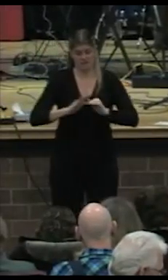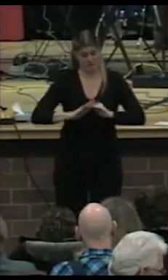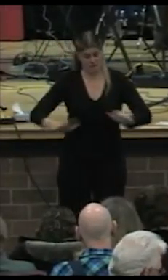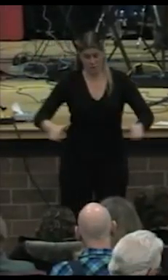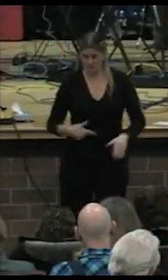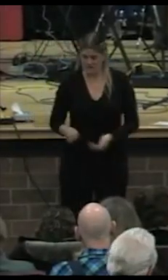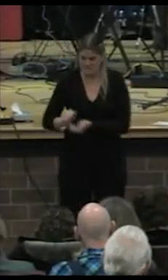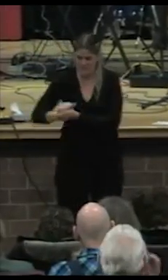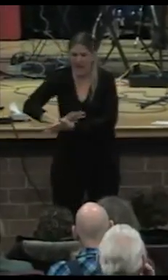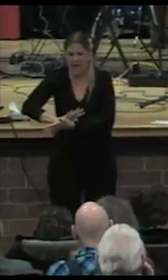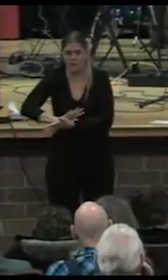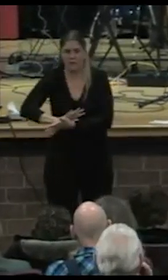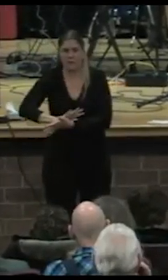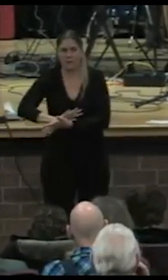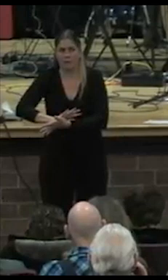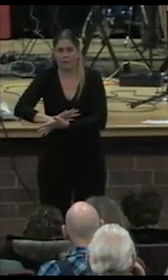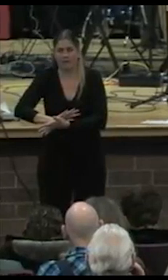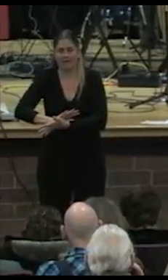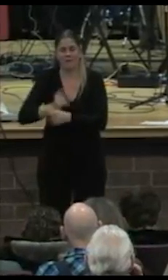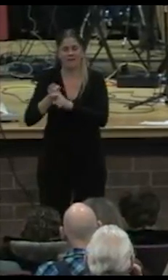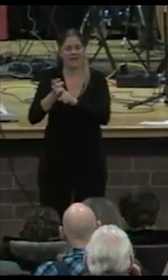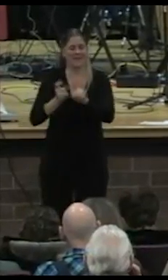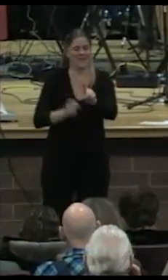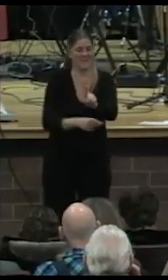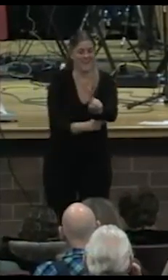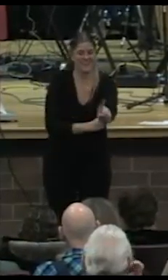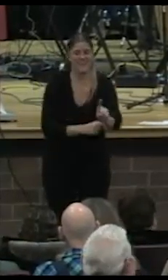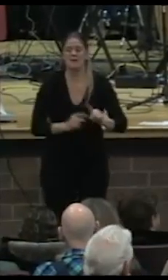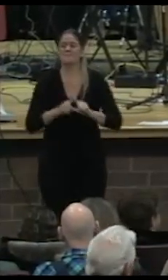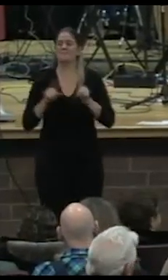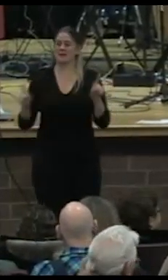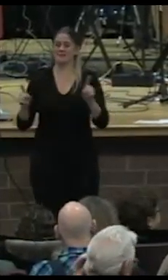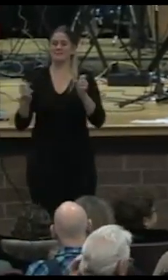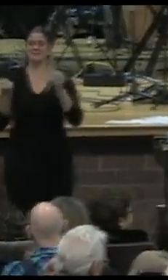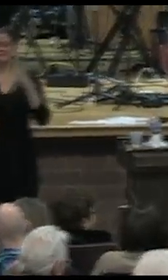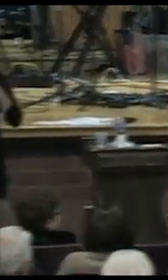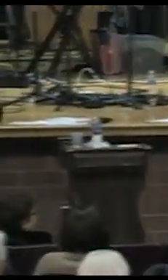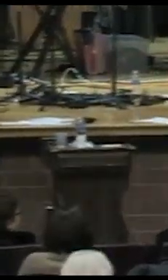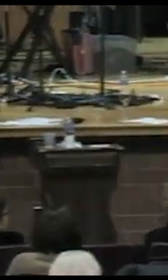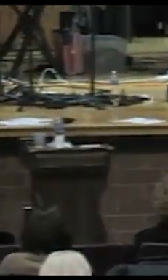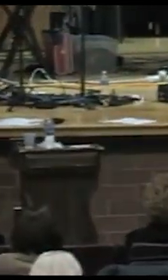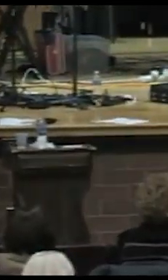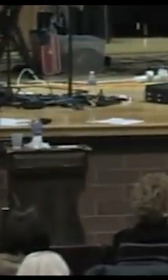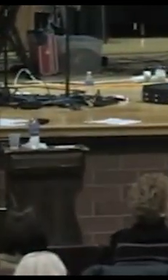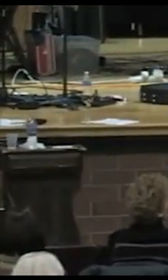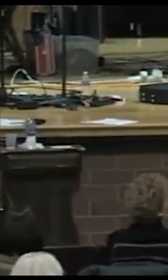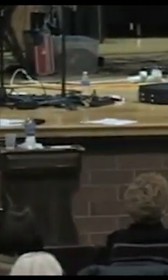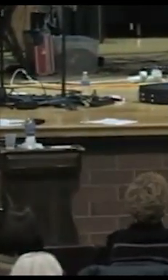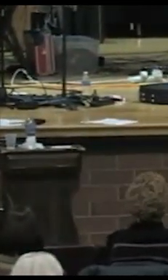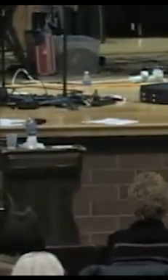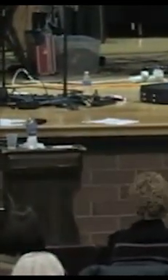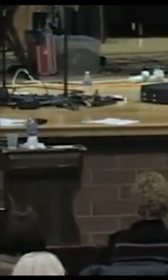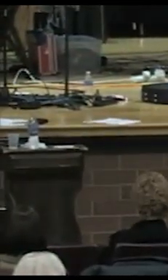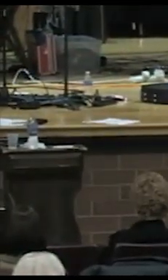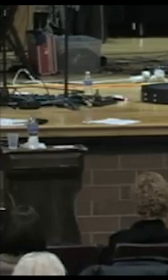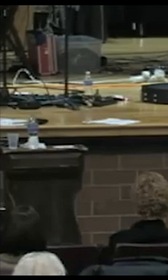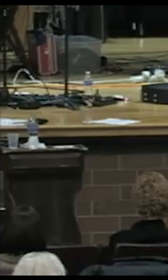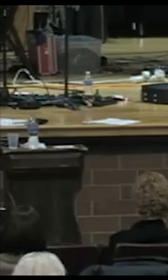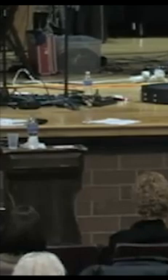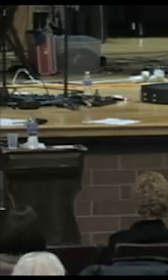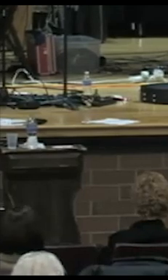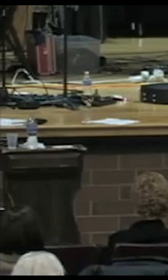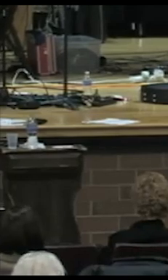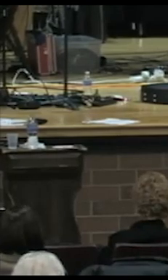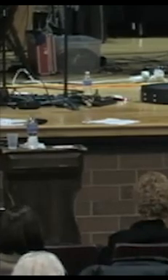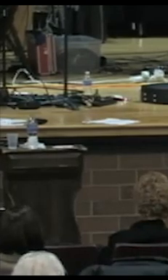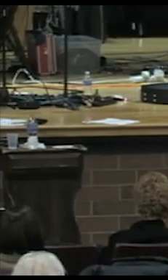trouble. I'm only kidding you. Okay, but listen to me. How many people here have ever marveled at the